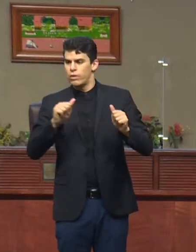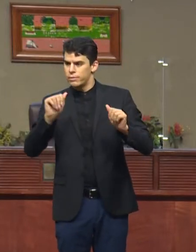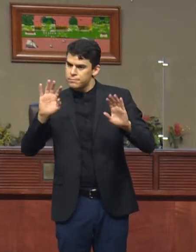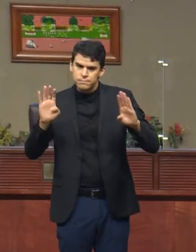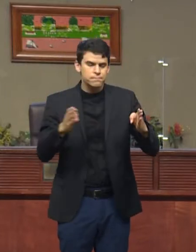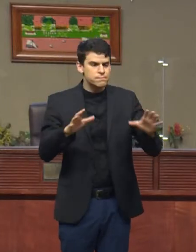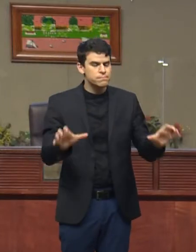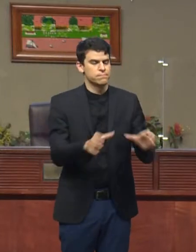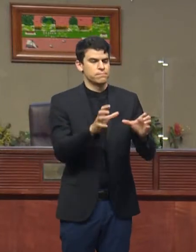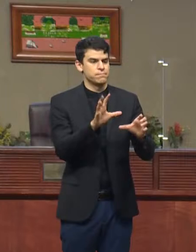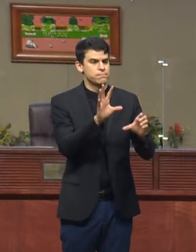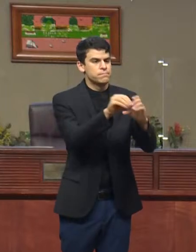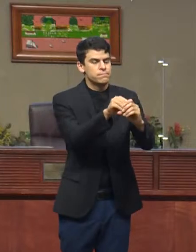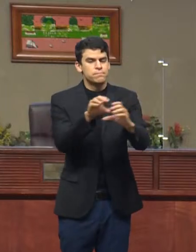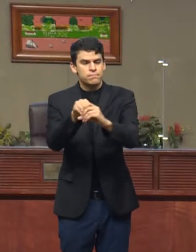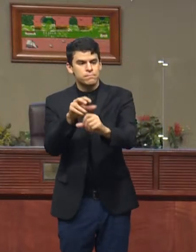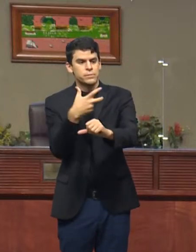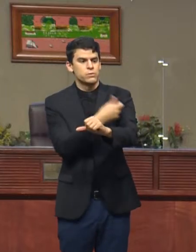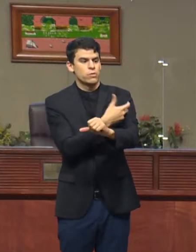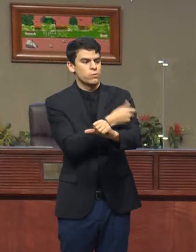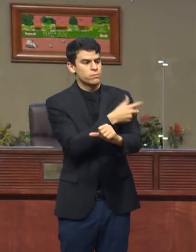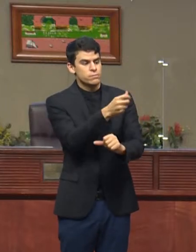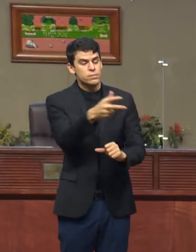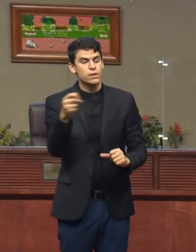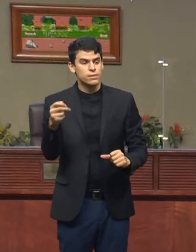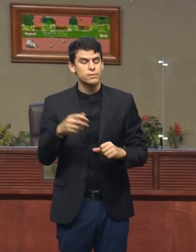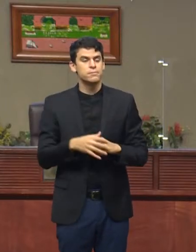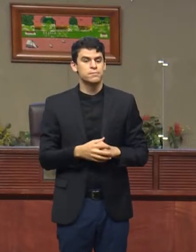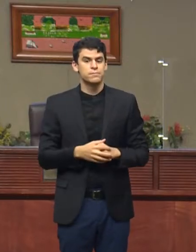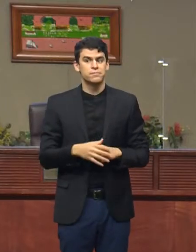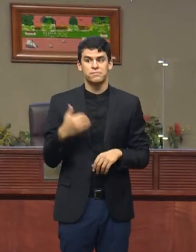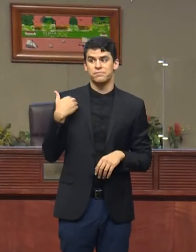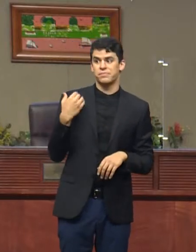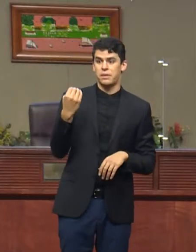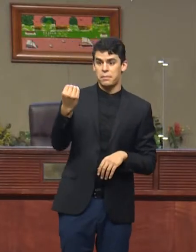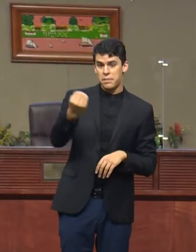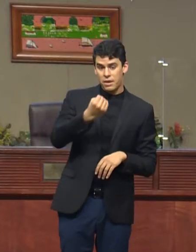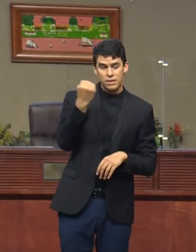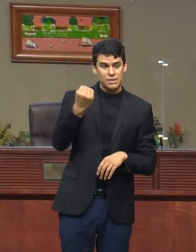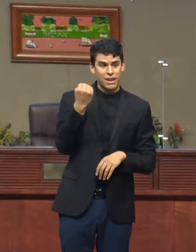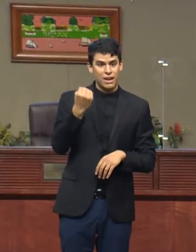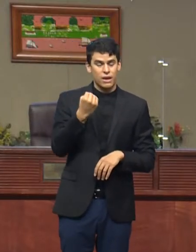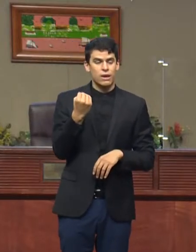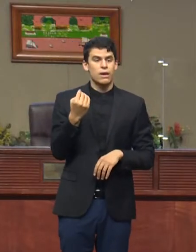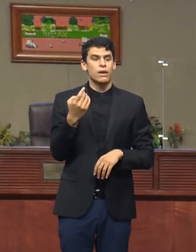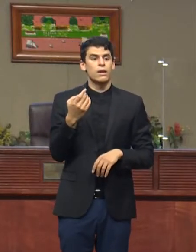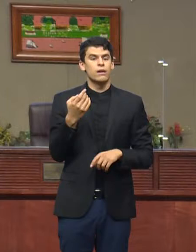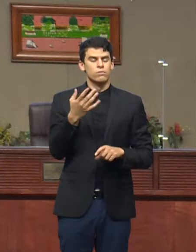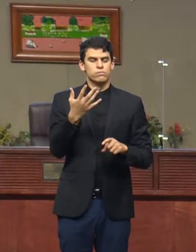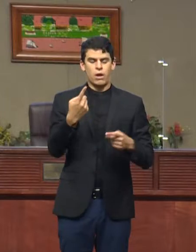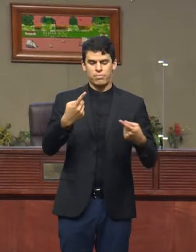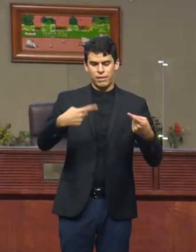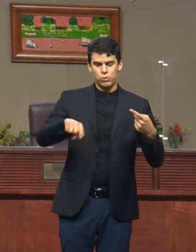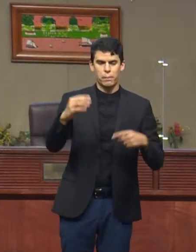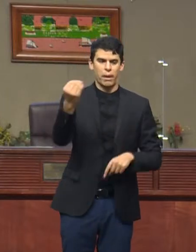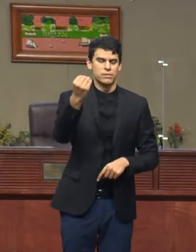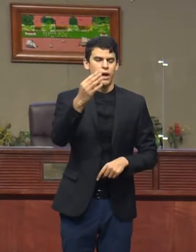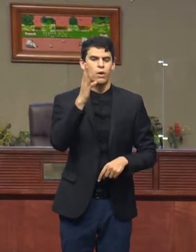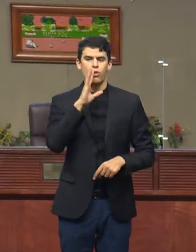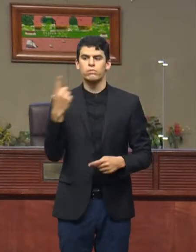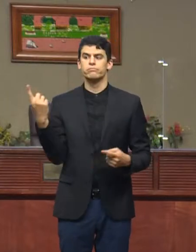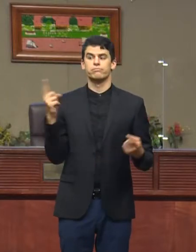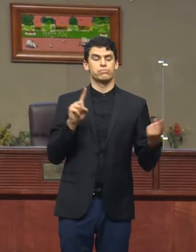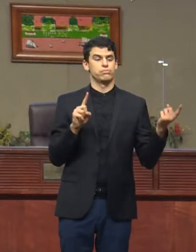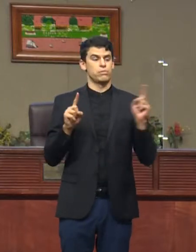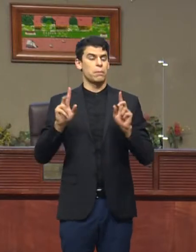canvassers. At the press briefing on Monday, we will bring in some individuals so you can see what they